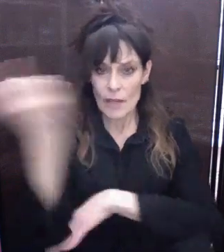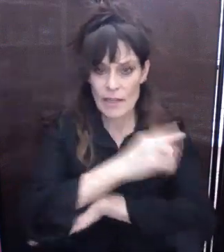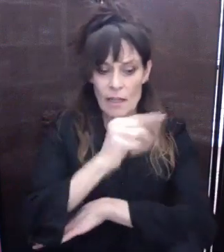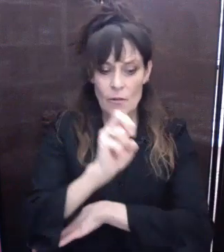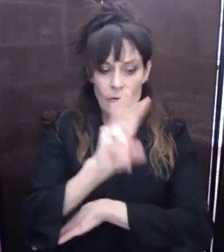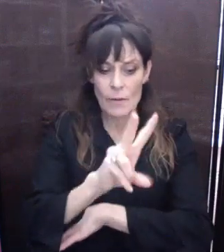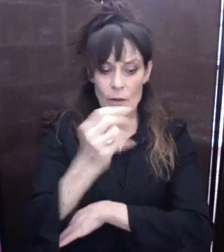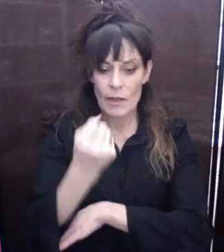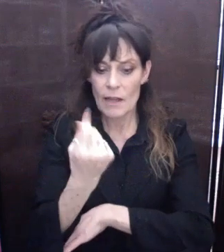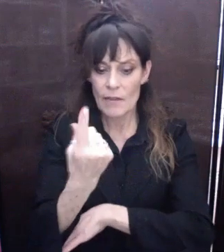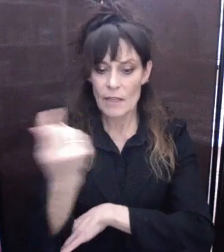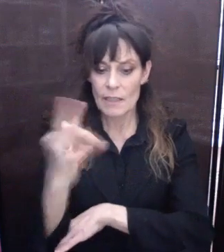1994. I hope you can hear me.